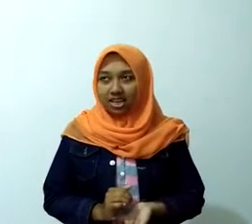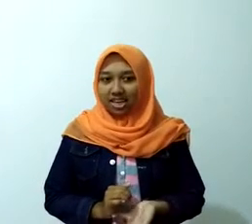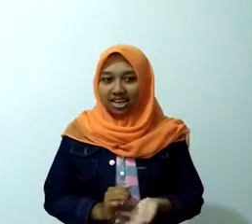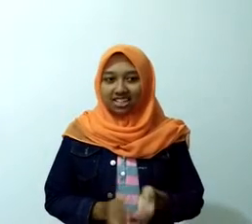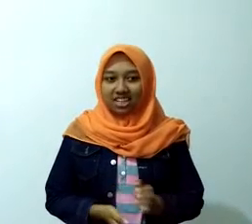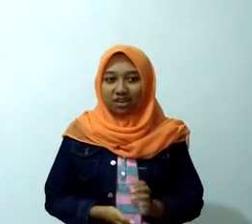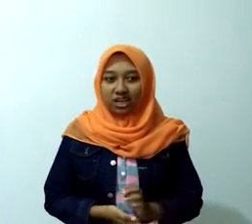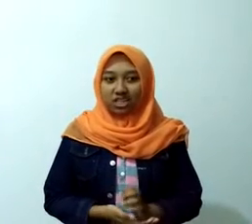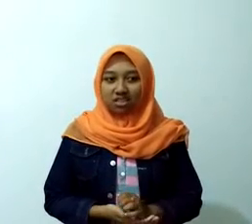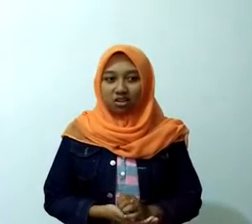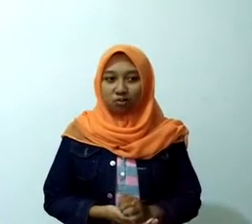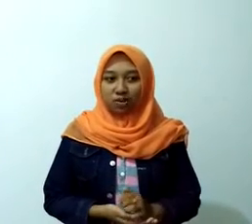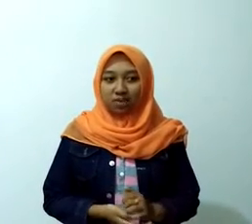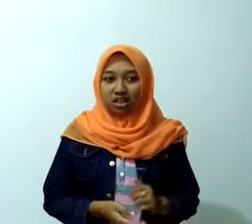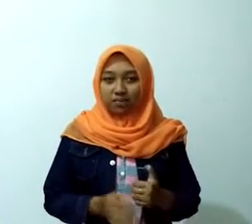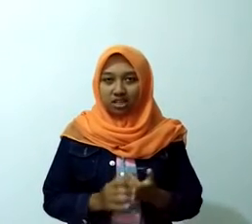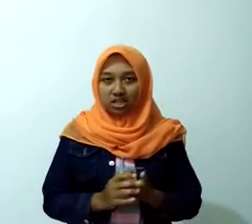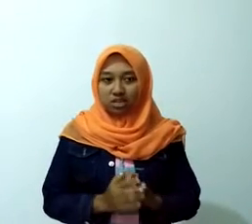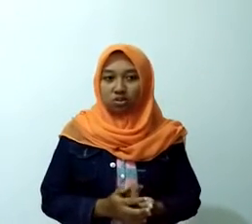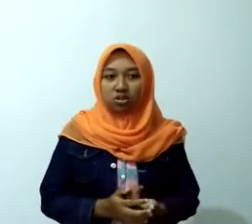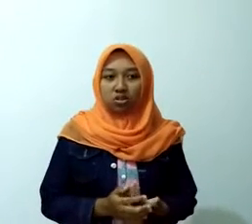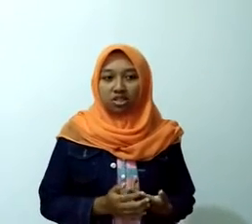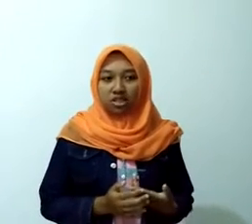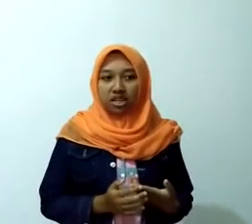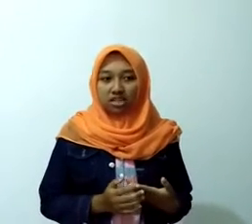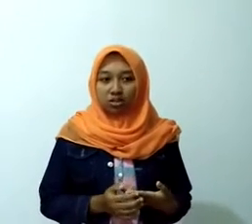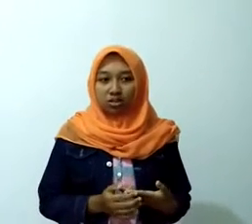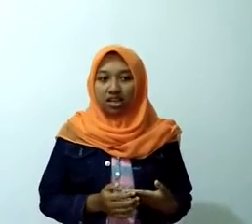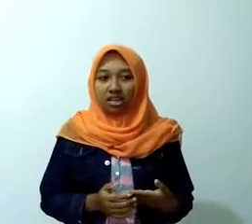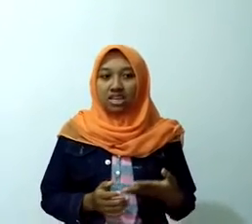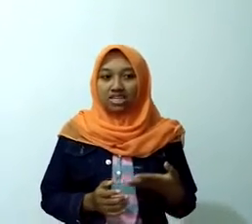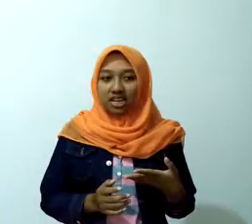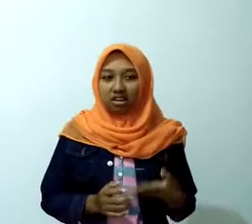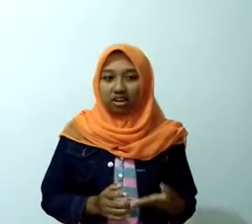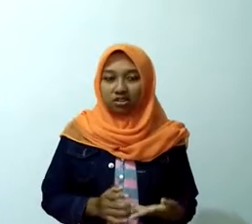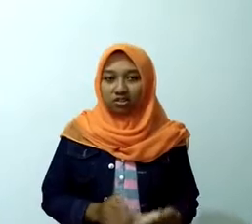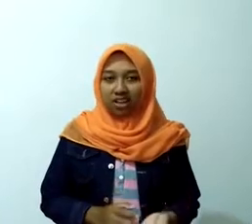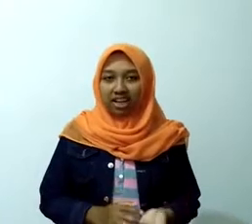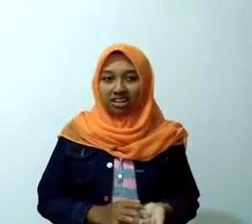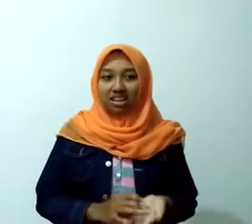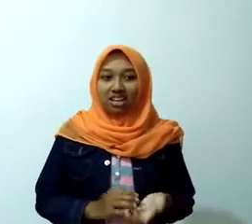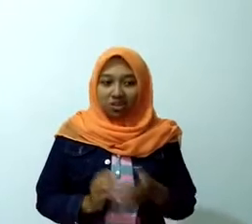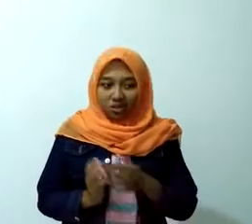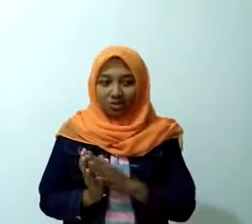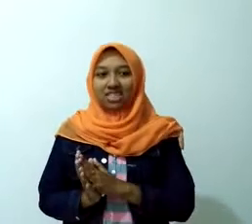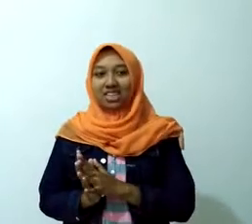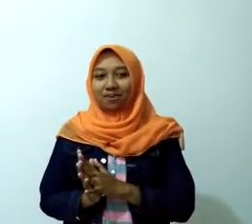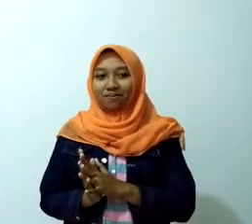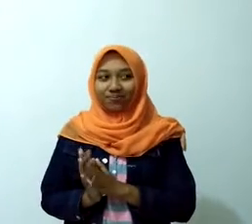in school. English language is taught from elementary school, junior high school, senior high school, and